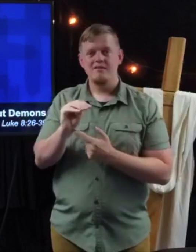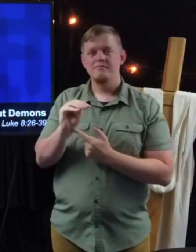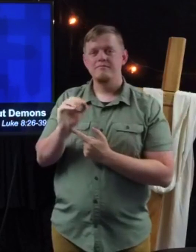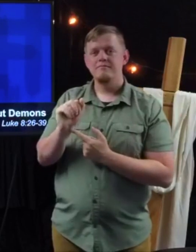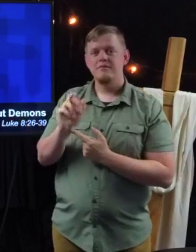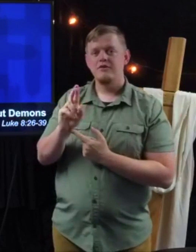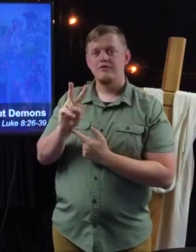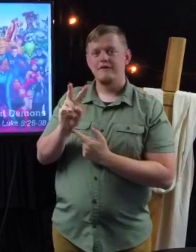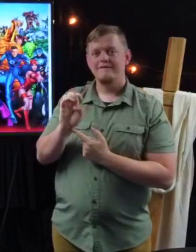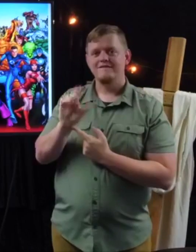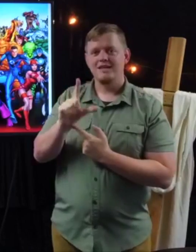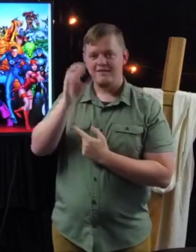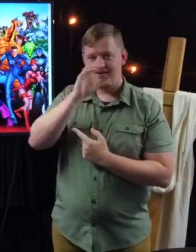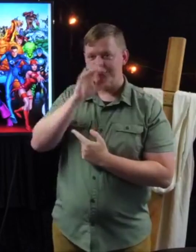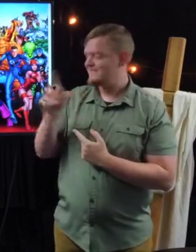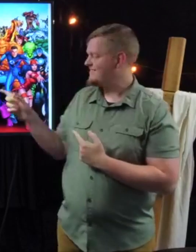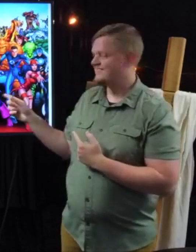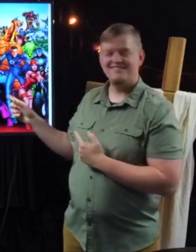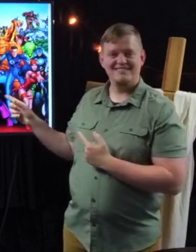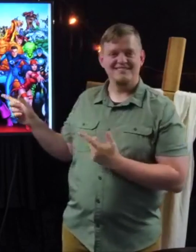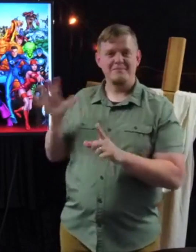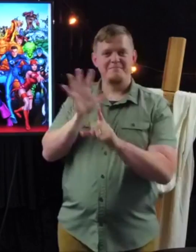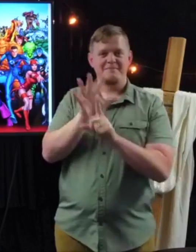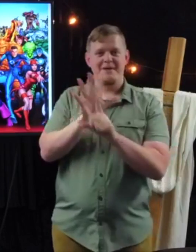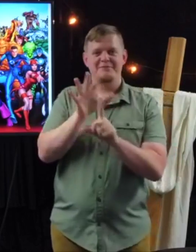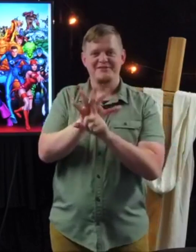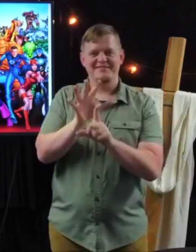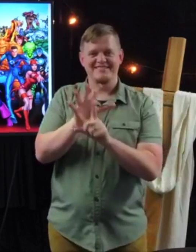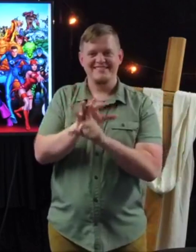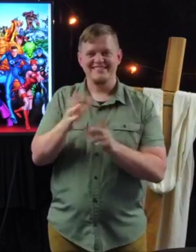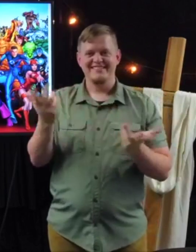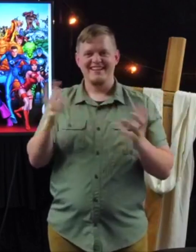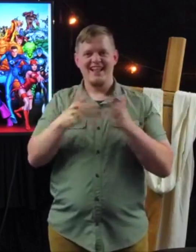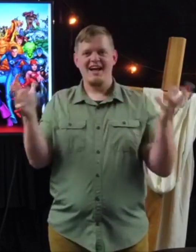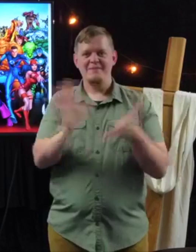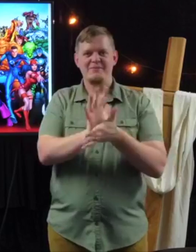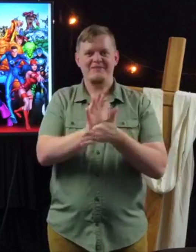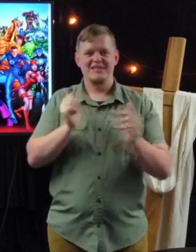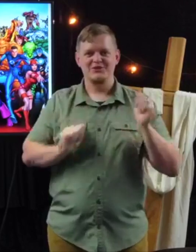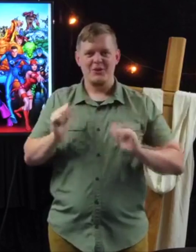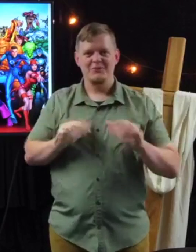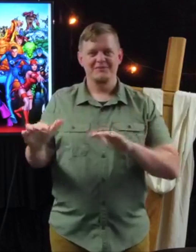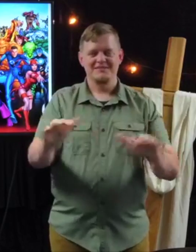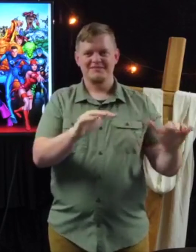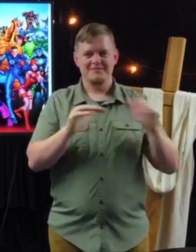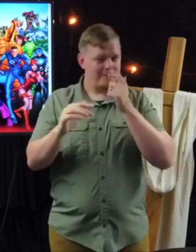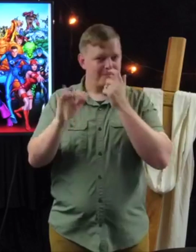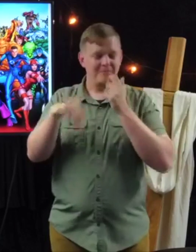you may have today, is Marvel Comics. These are pretty popular. You may know a lot of movies and a lot of shows that